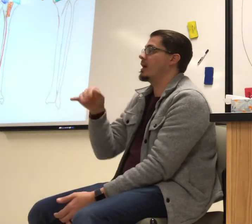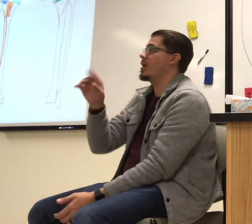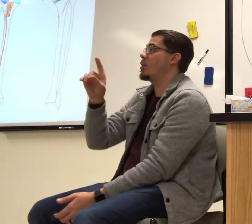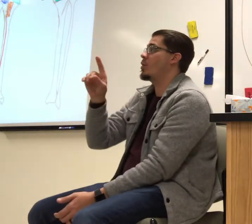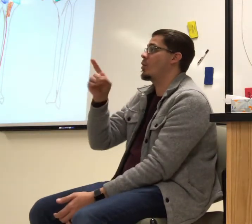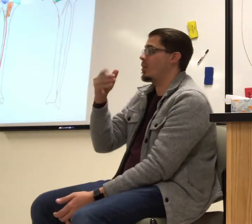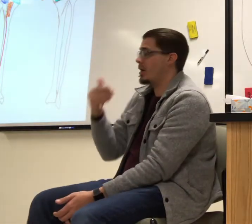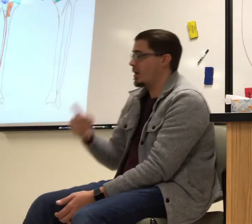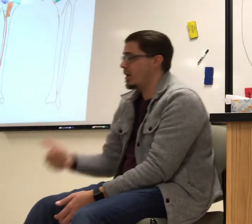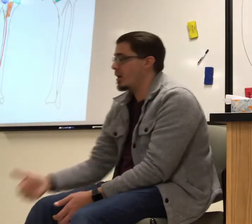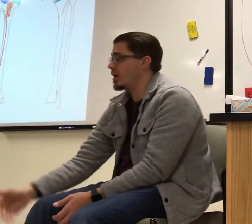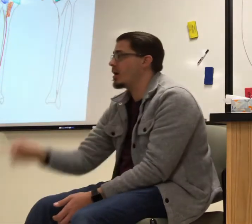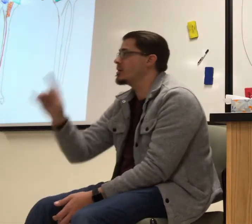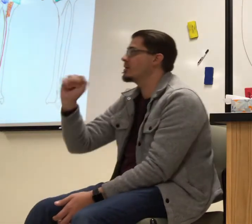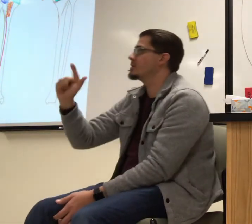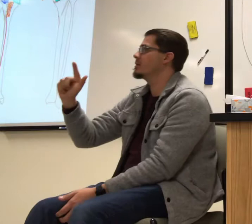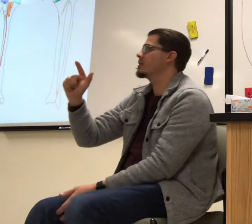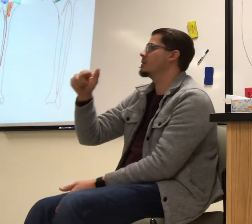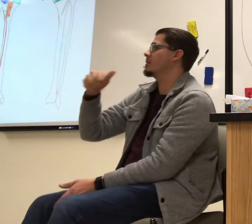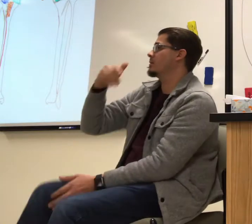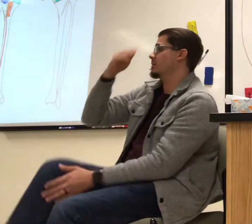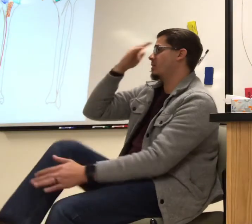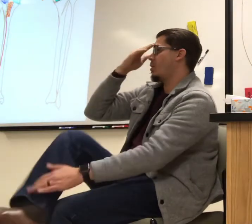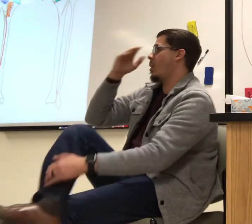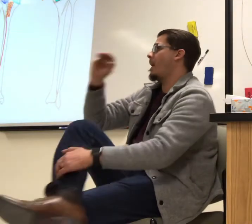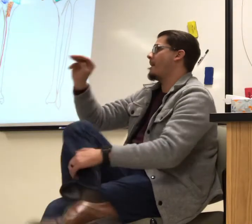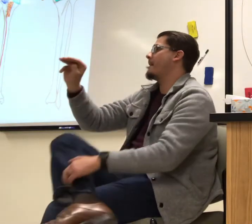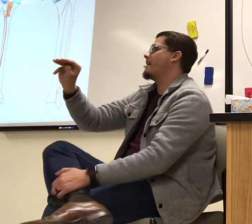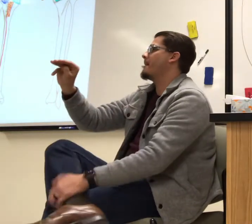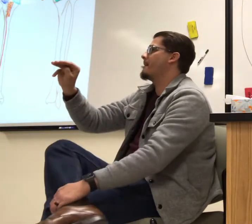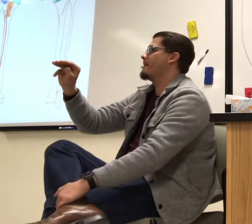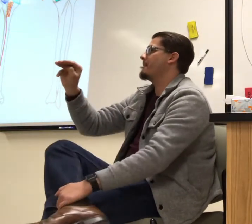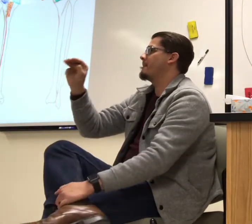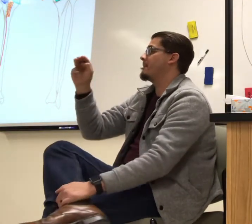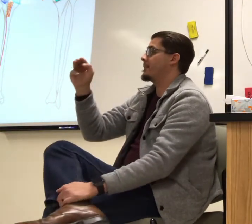end, and I want you to note the medial malleolus.